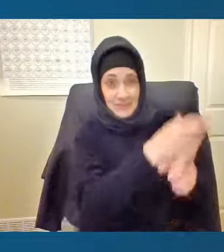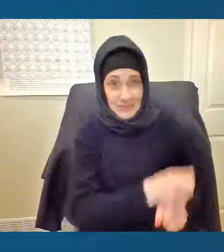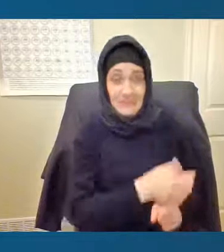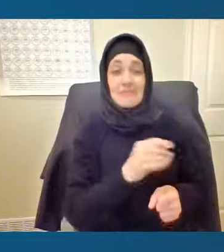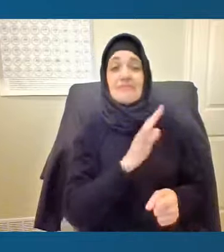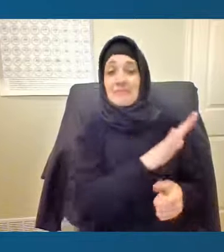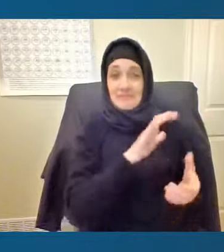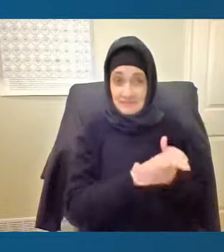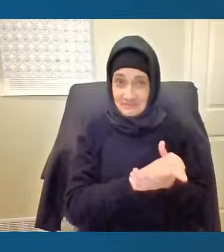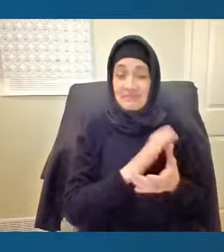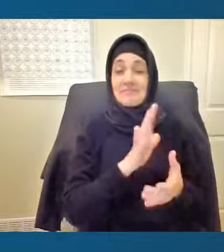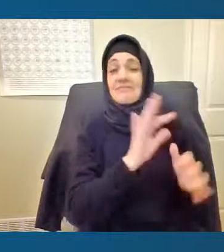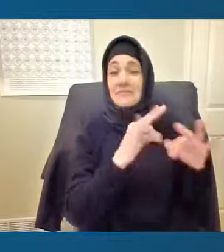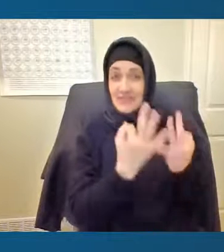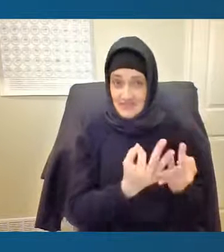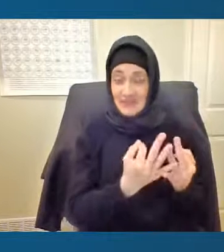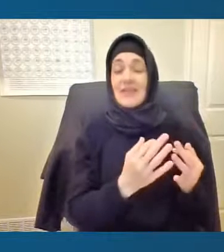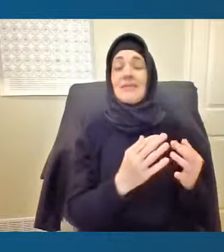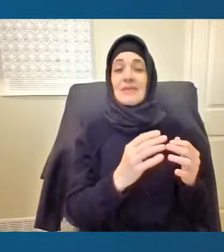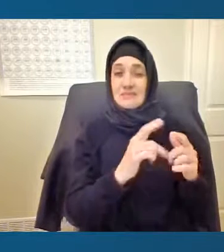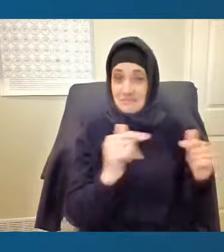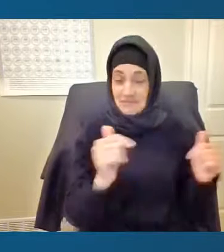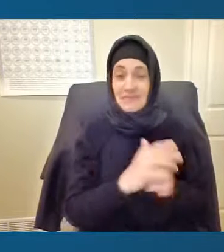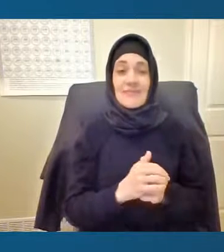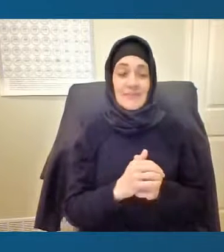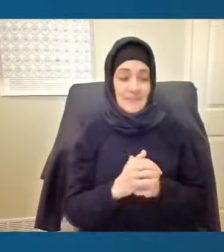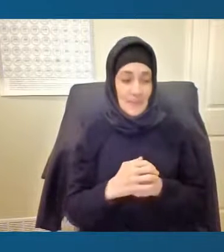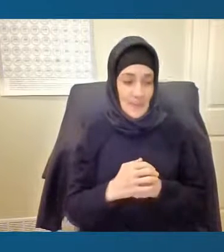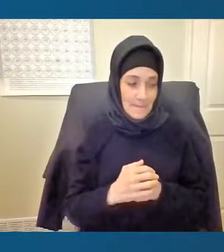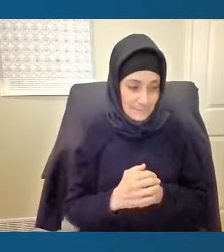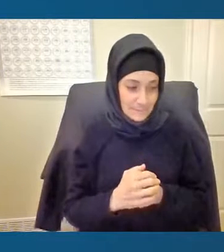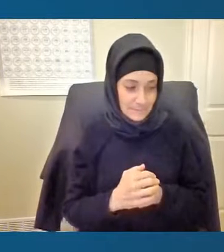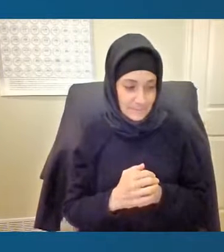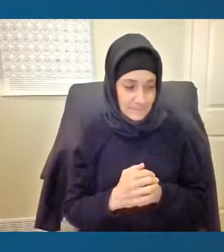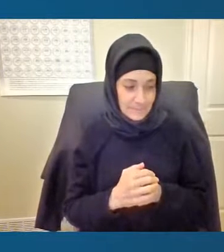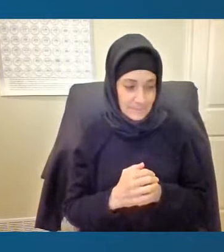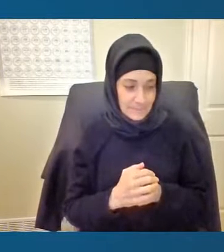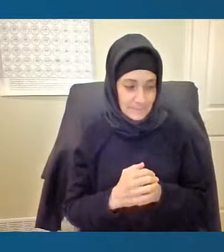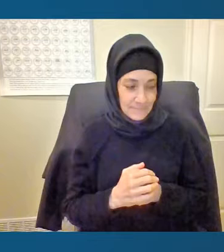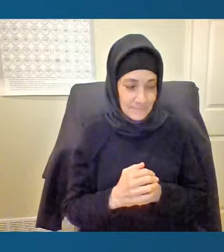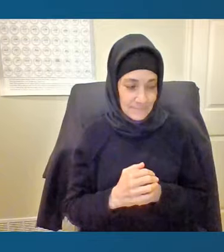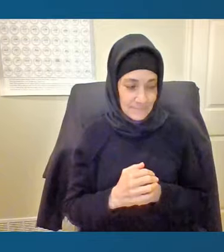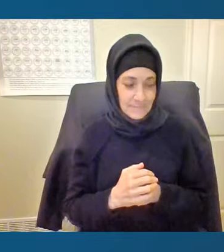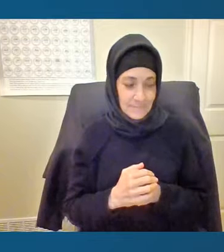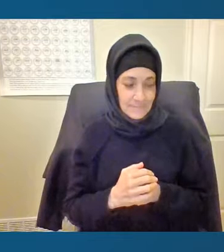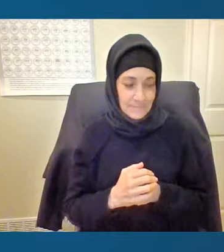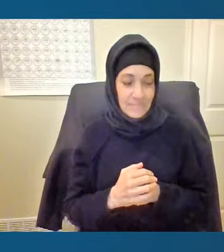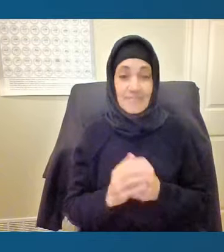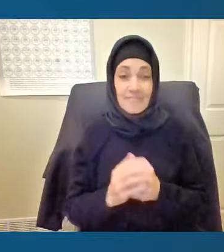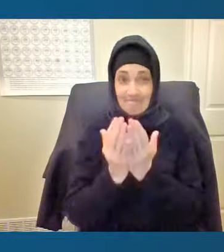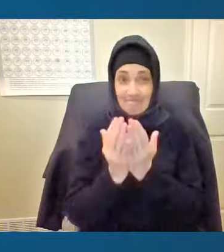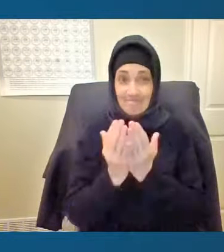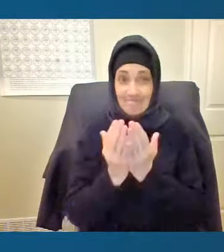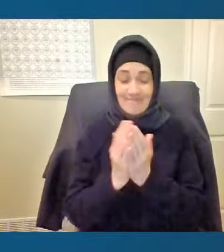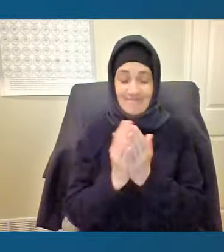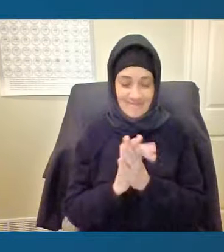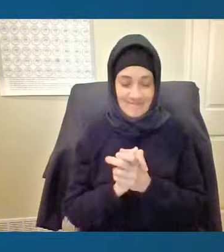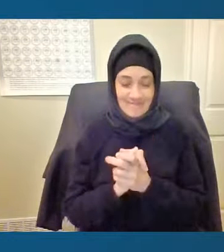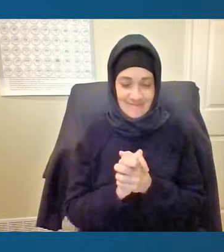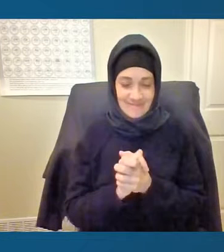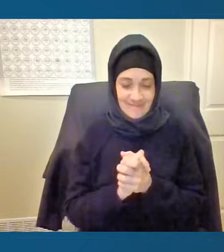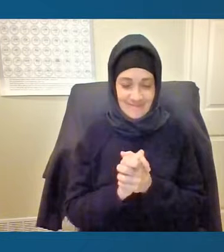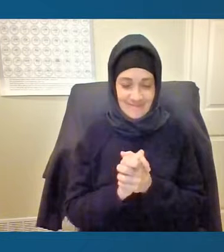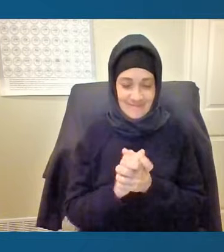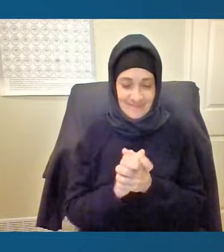man wala. Allahumma kfina bi halalika an haramik wa agnina bi fadlik amman siwak ya wasi